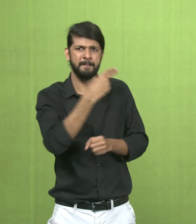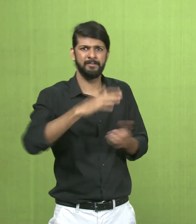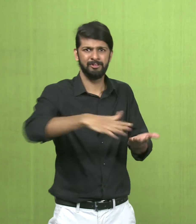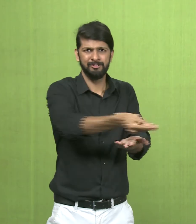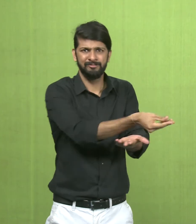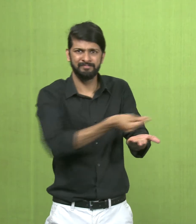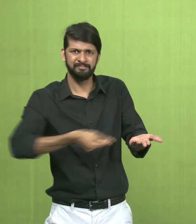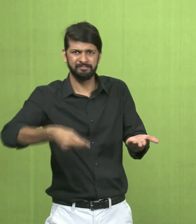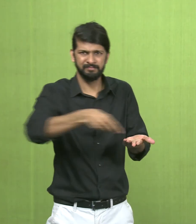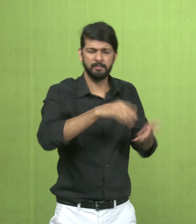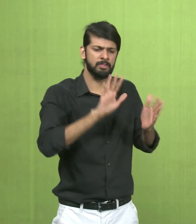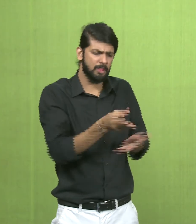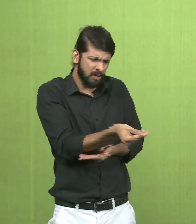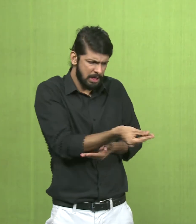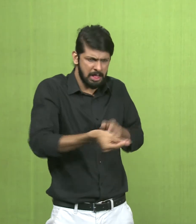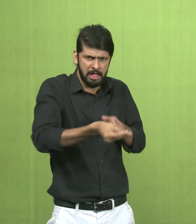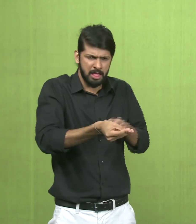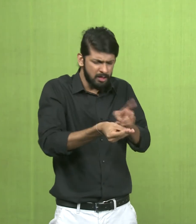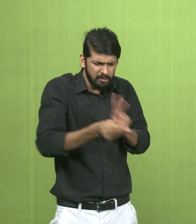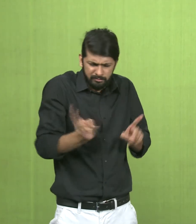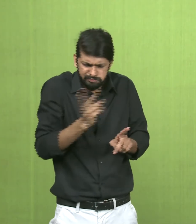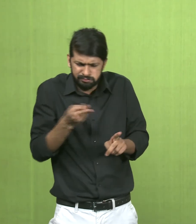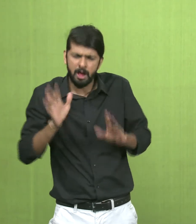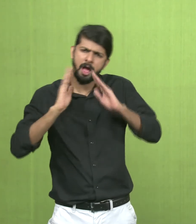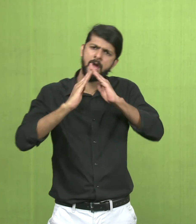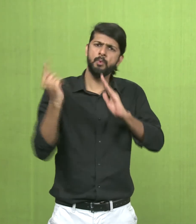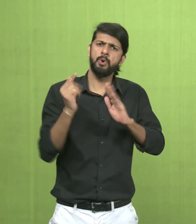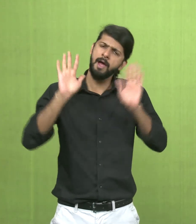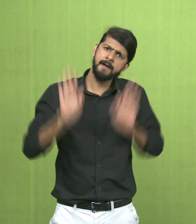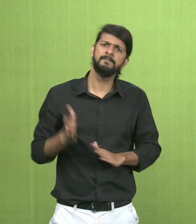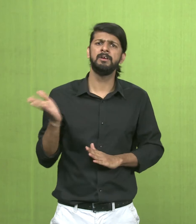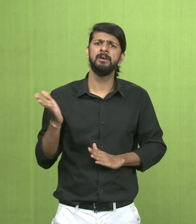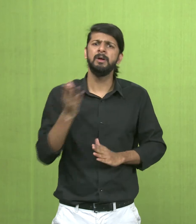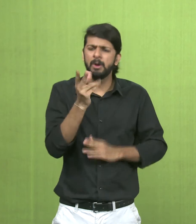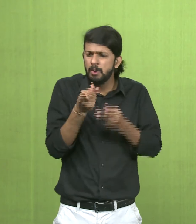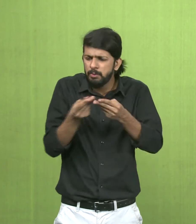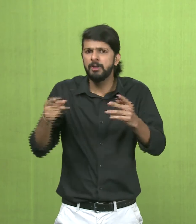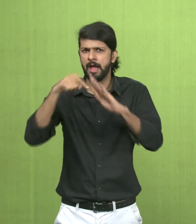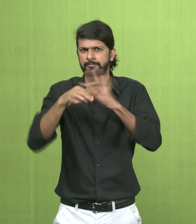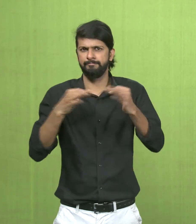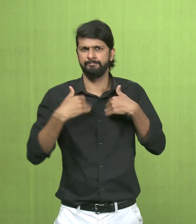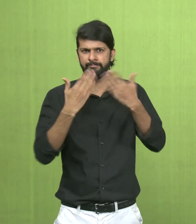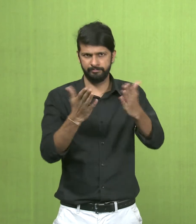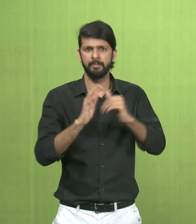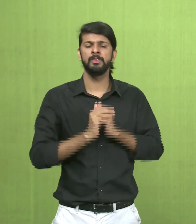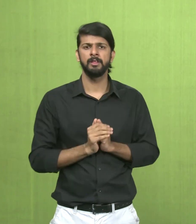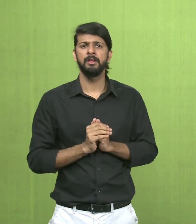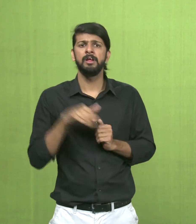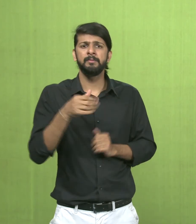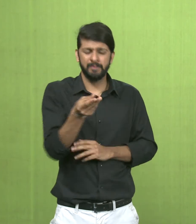Rangoli is created using materials available at home. What are these